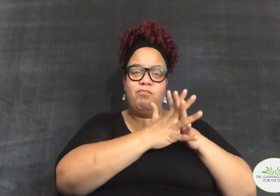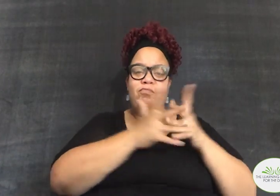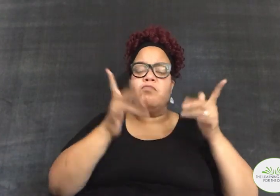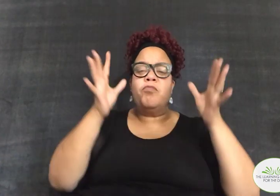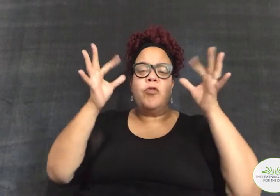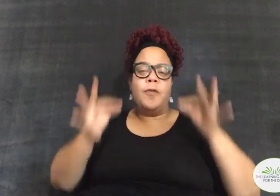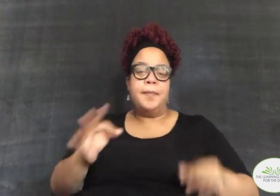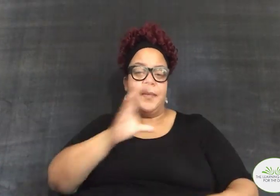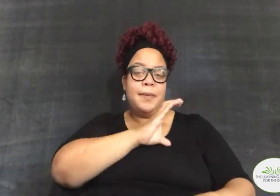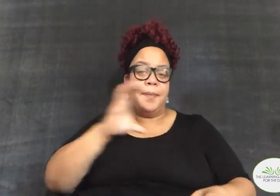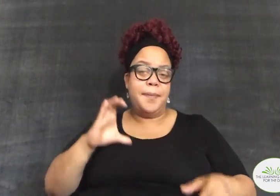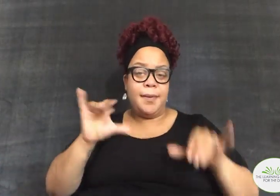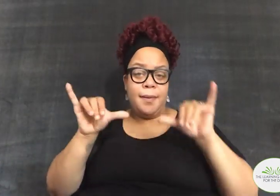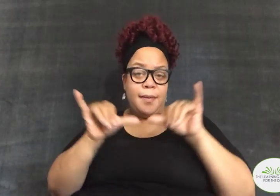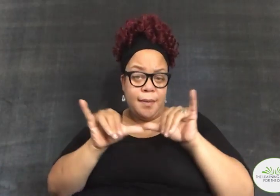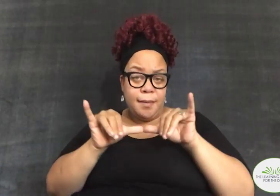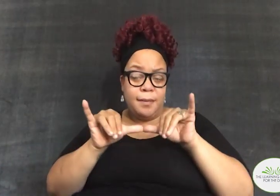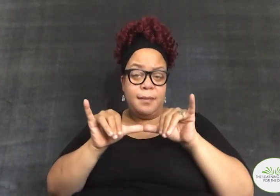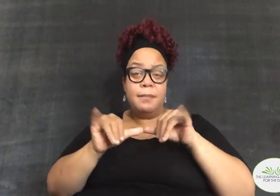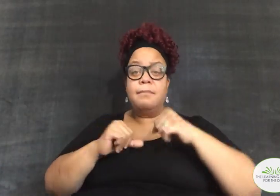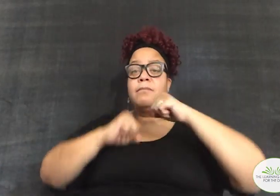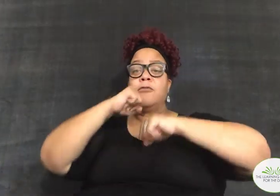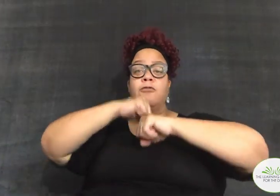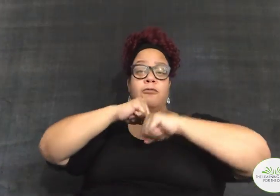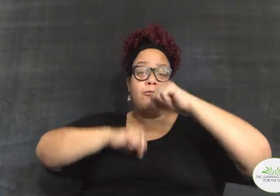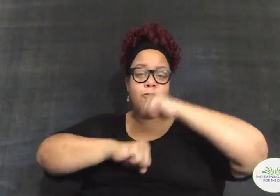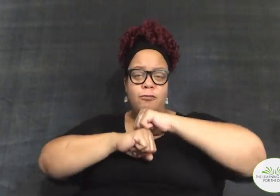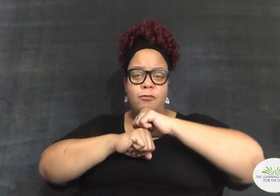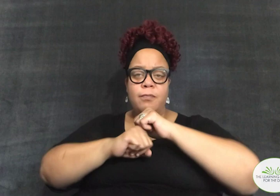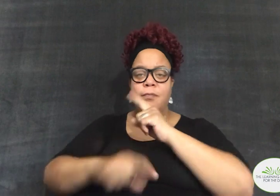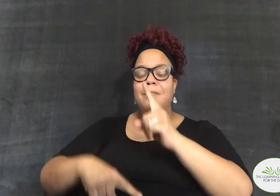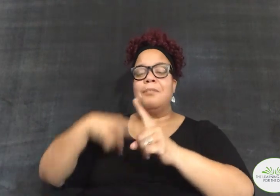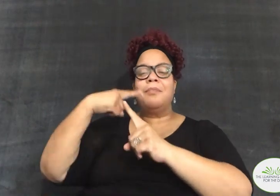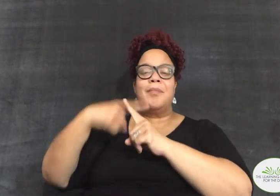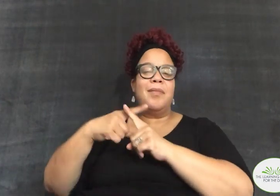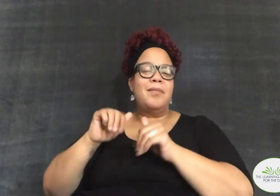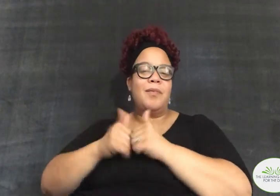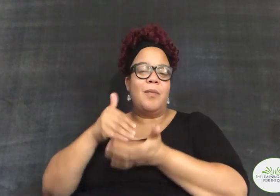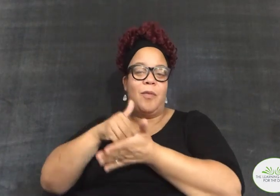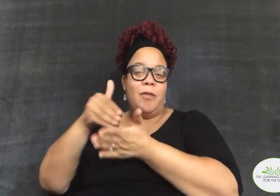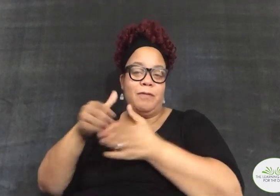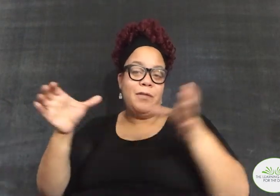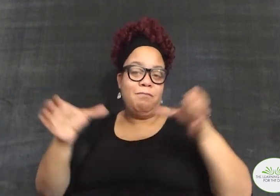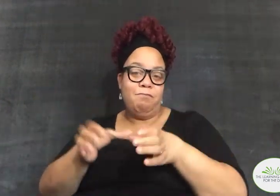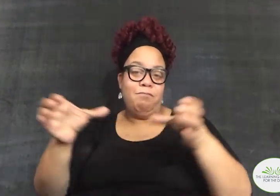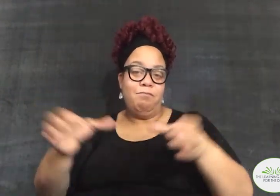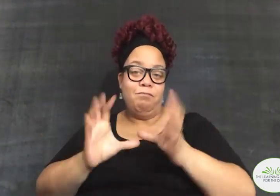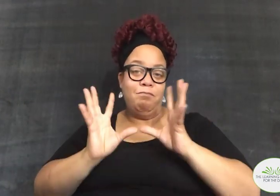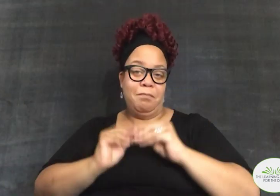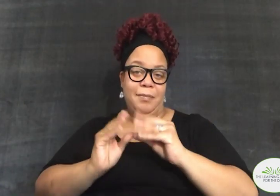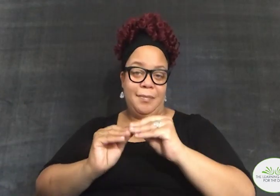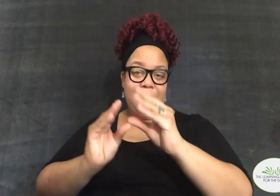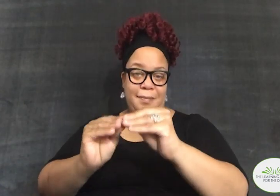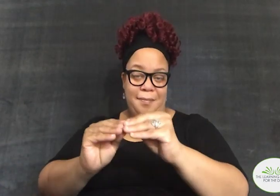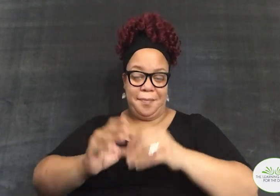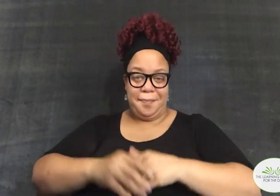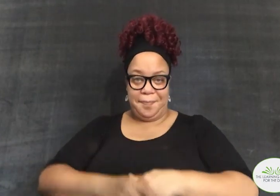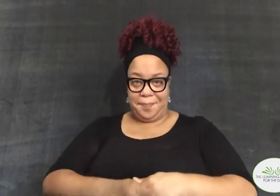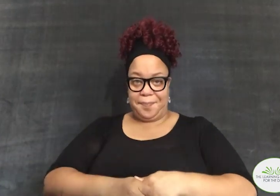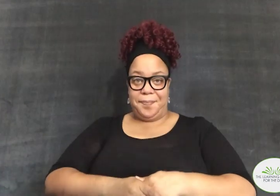B. HR policies will be amended to include a restorative